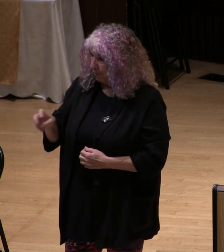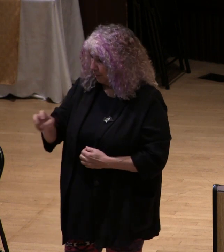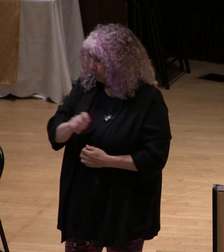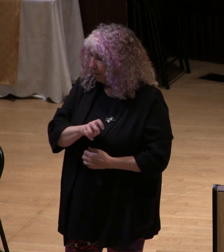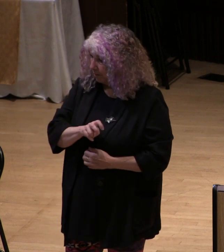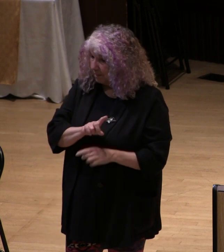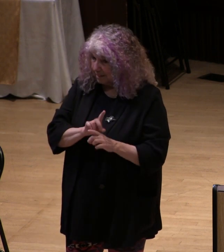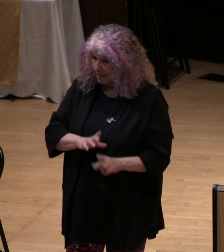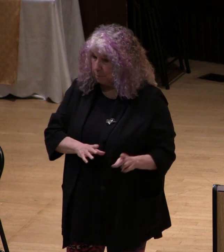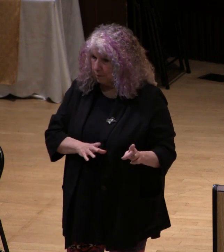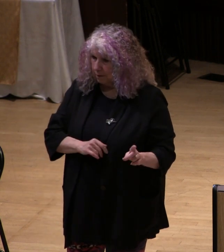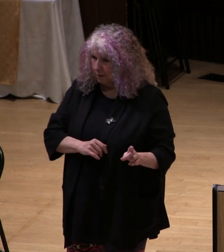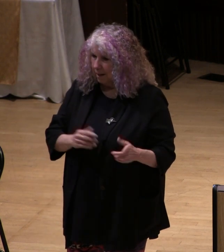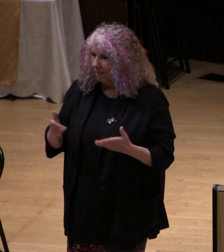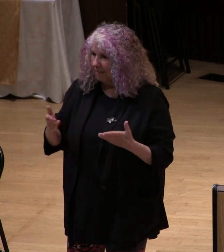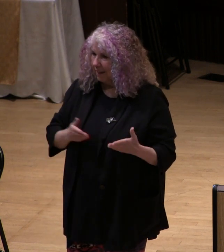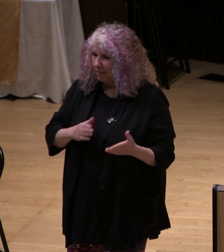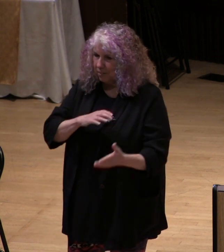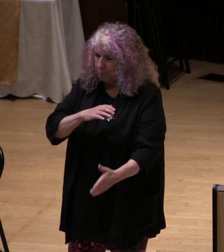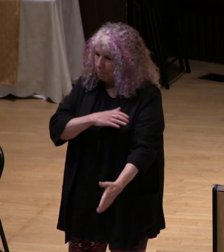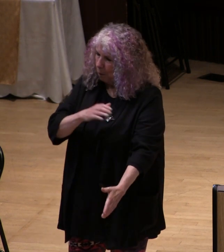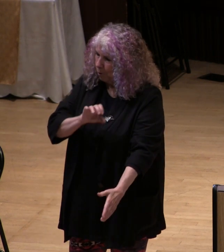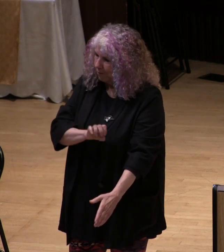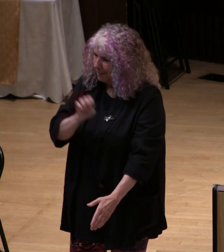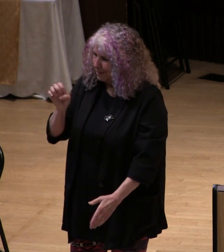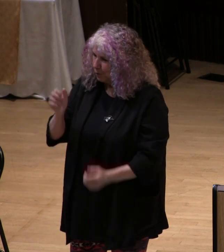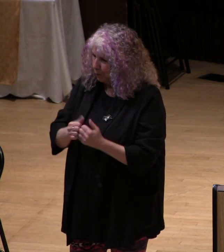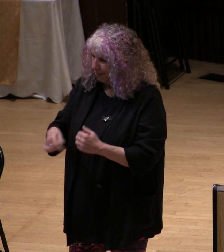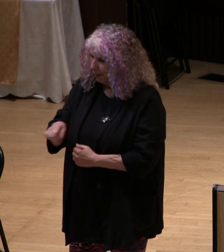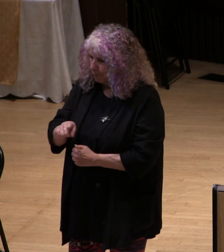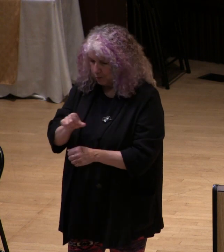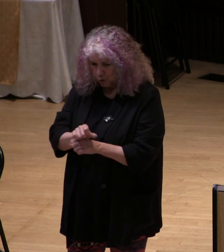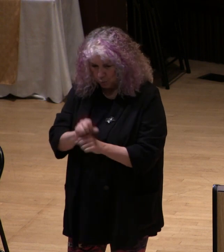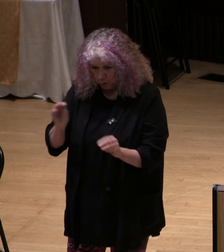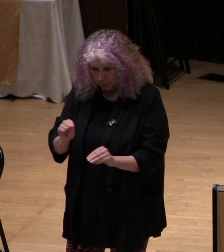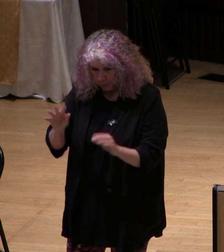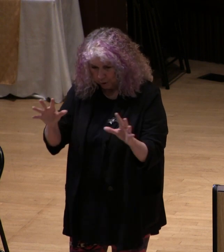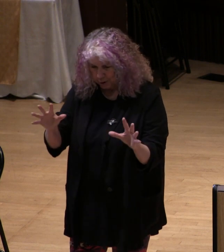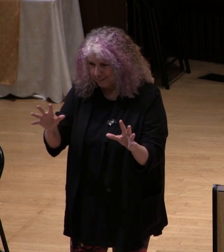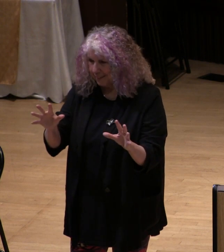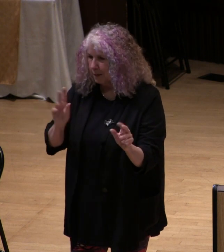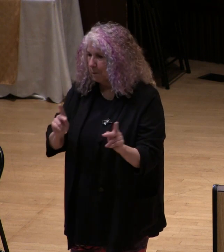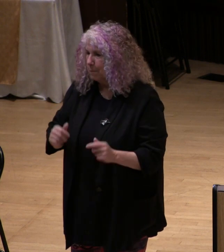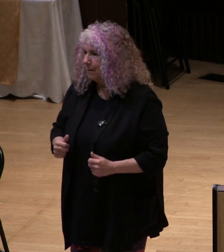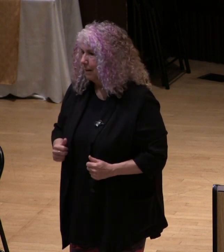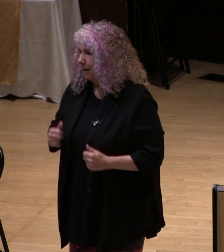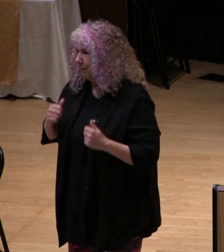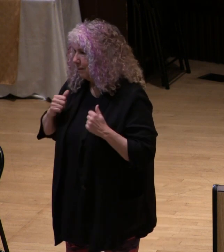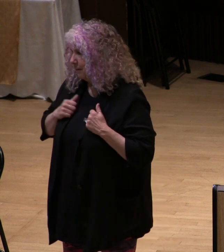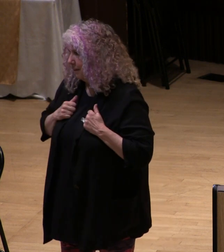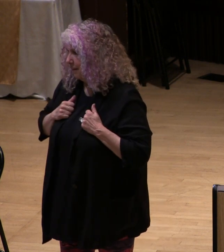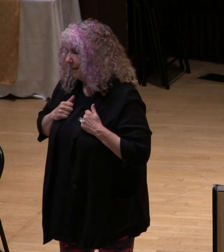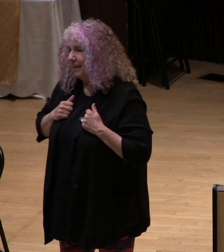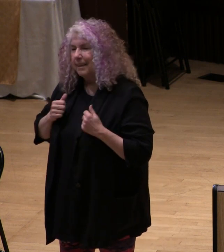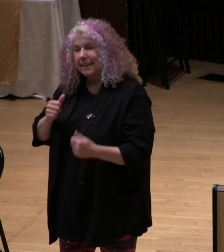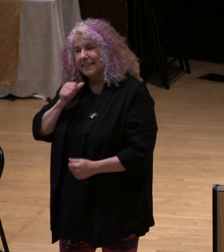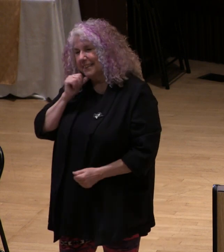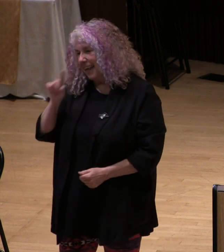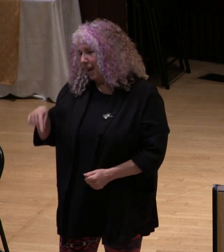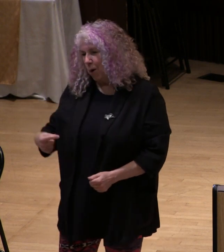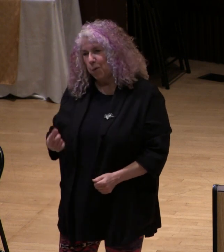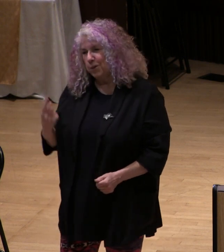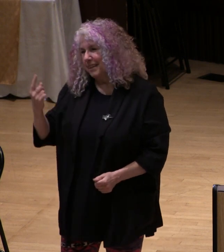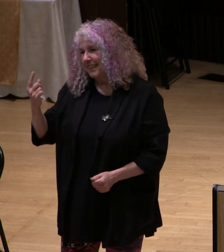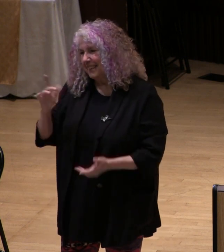went, they carried the power of Easter to work miracles in people's lives. It is not